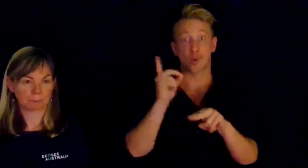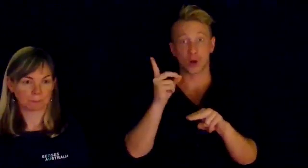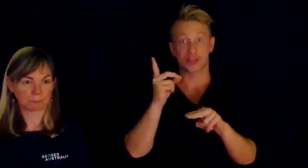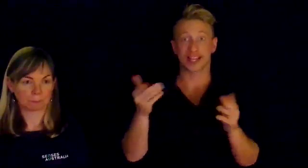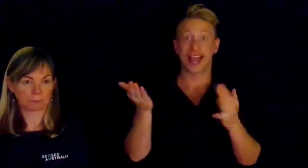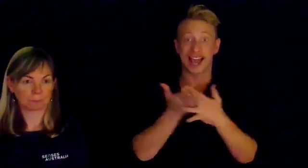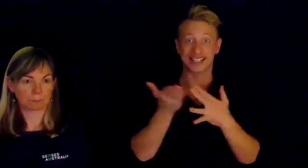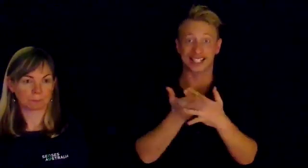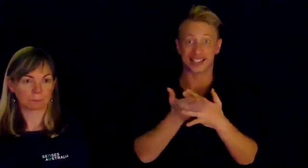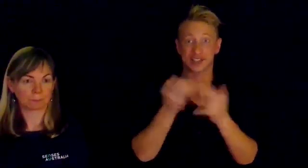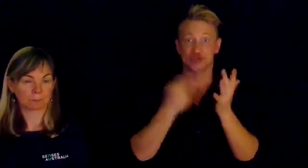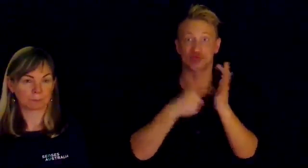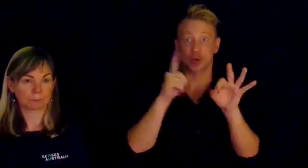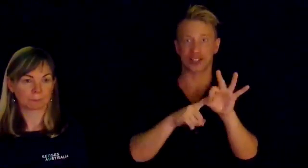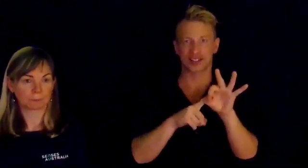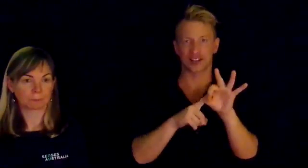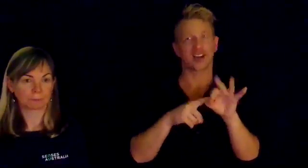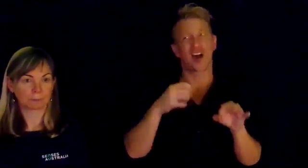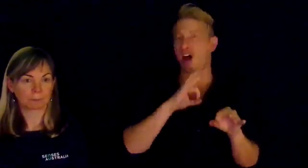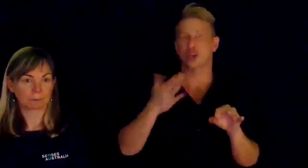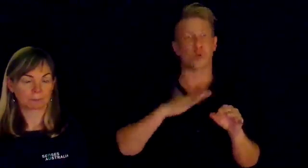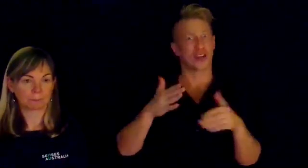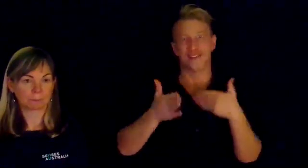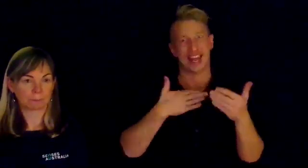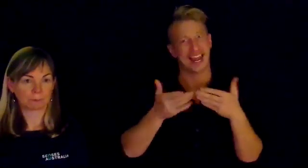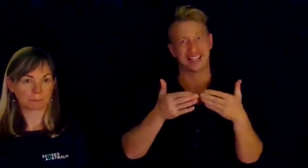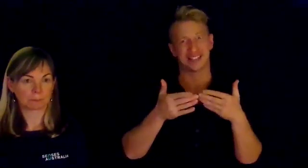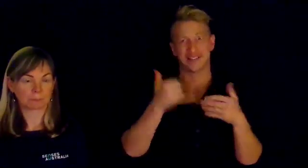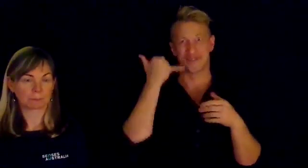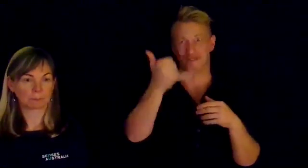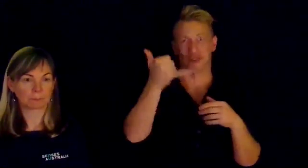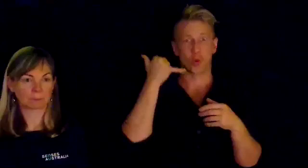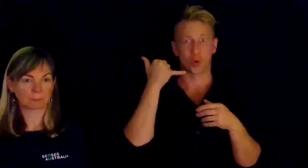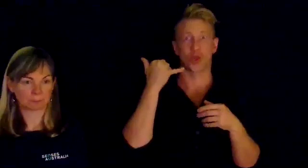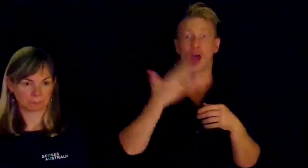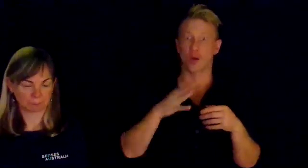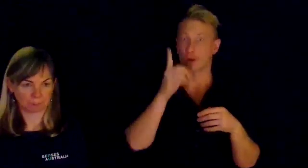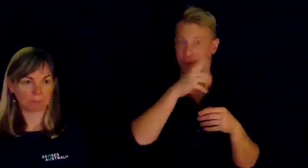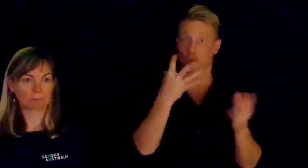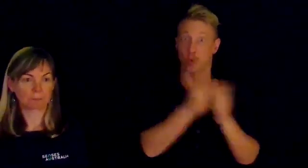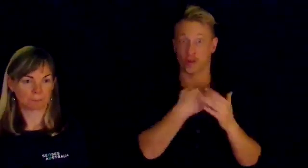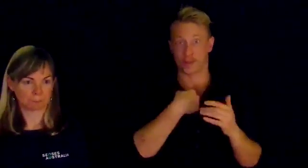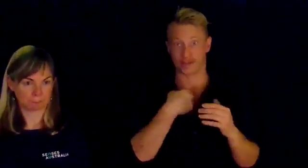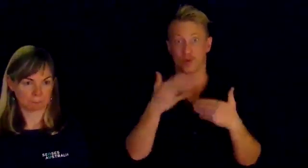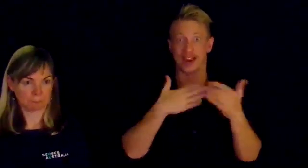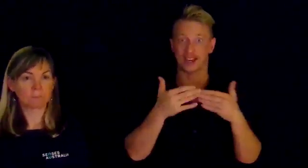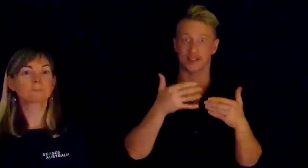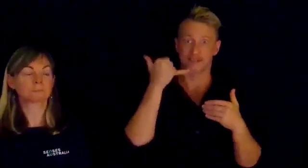I don't really want to have to handle that phone call at this stage. I want people with me. What do I need to